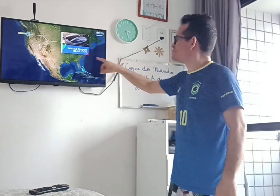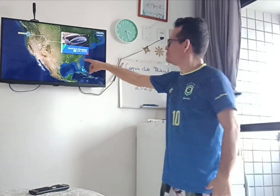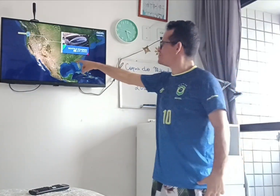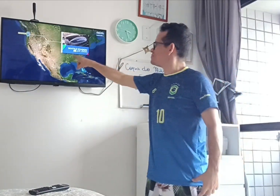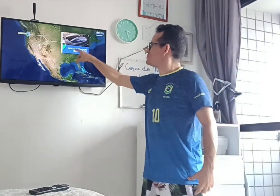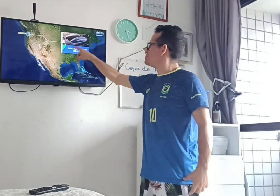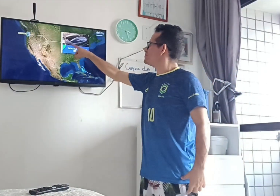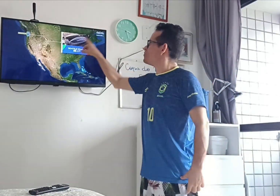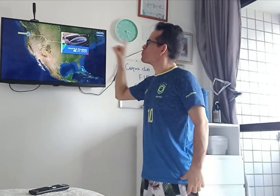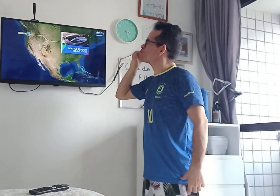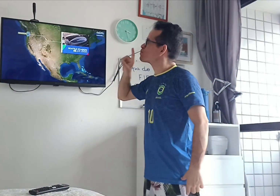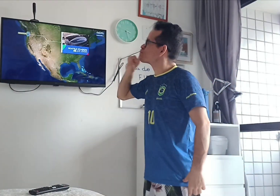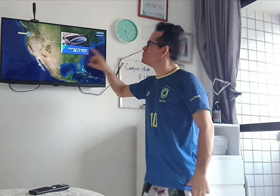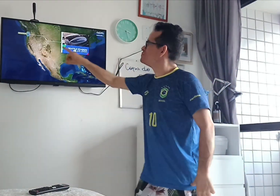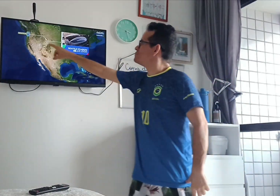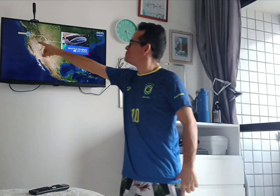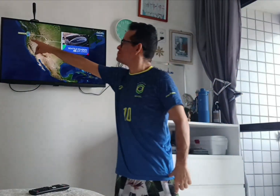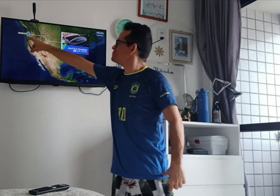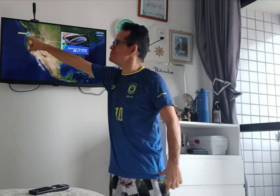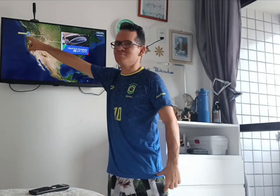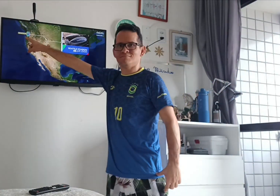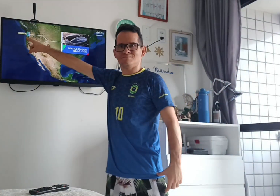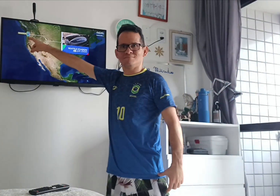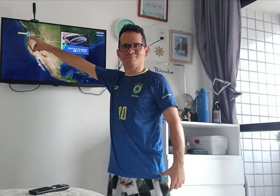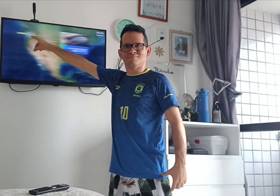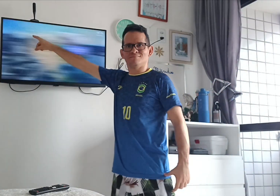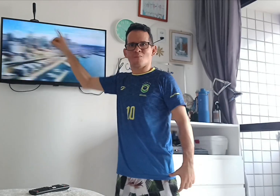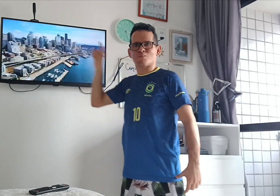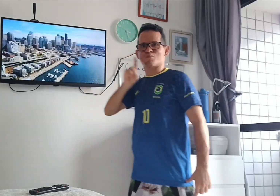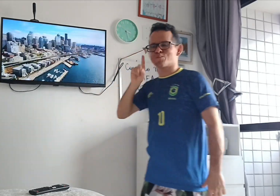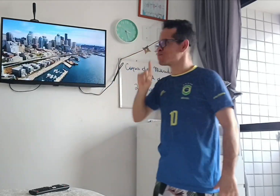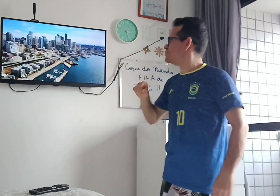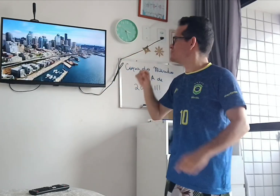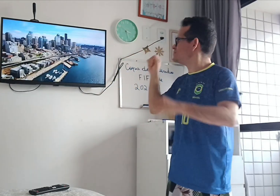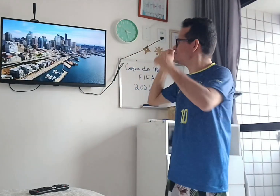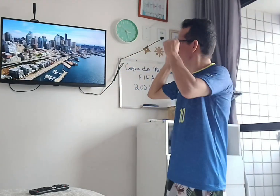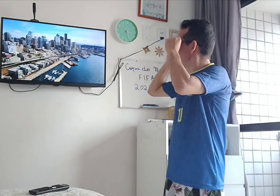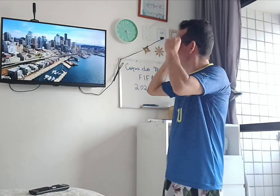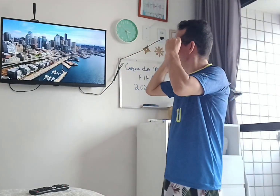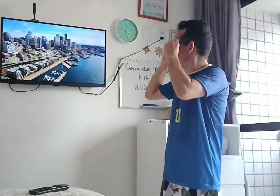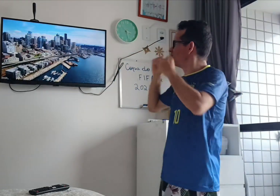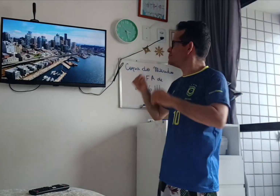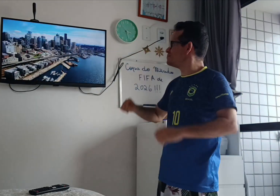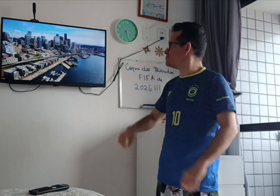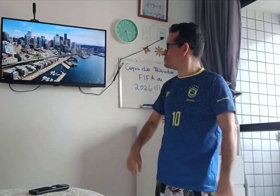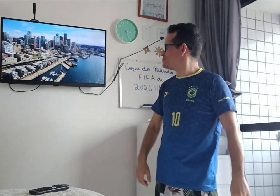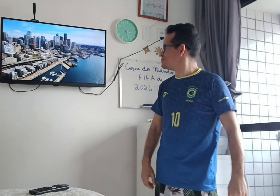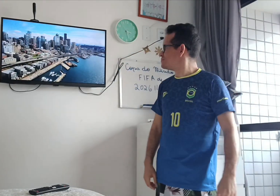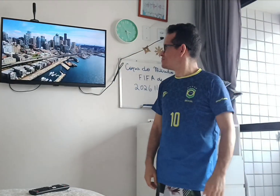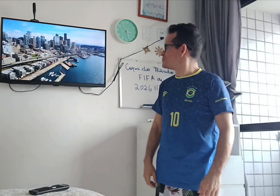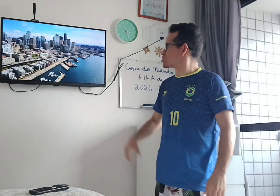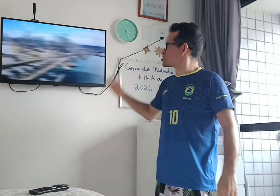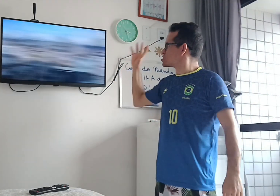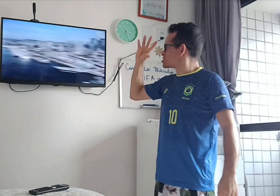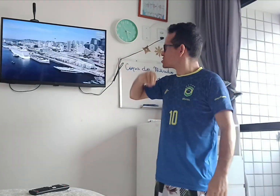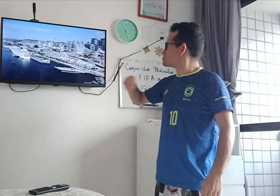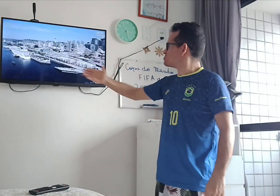capacity 69,000, Seattle. Seattle lies between water and mountains, with its downtown squeezed between